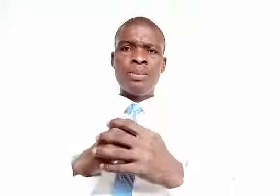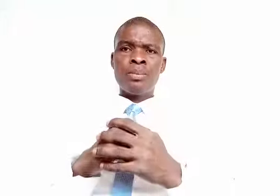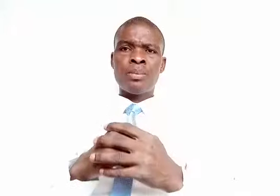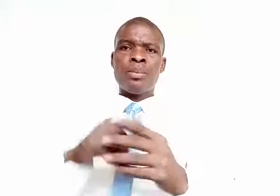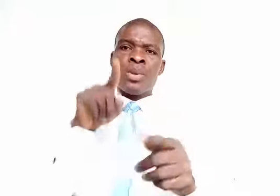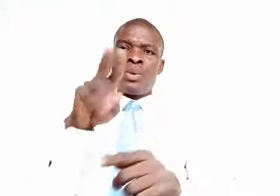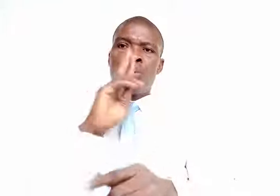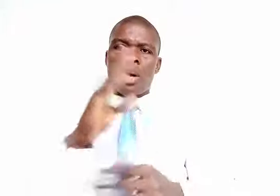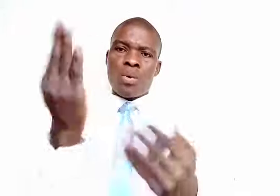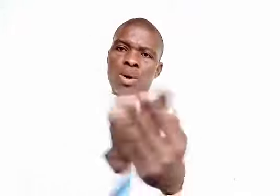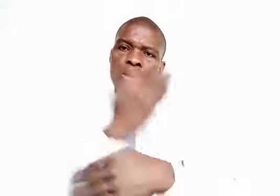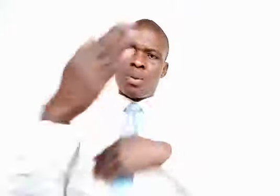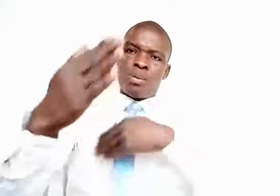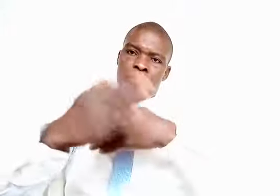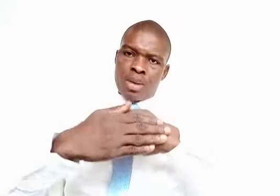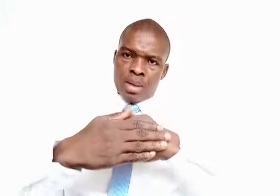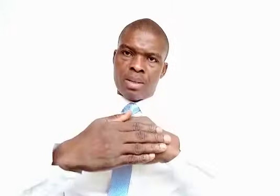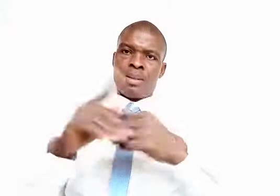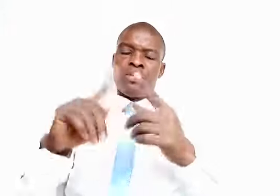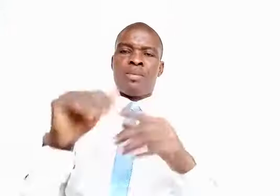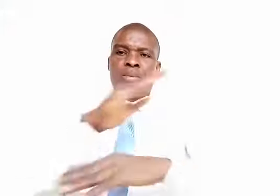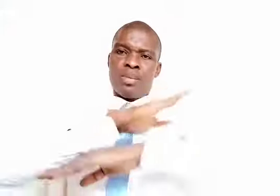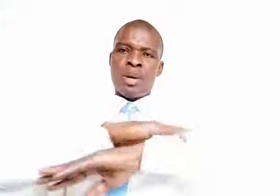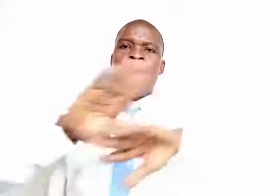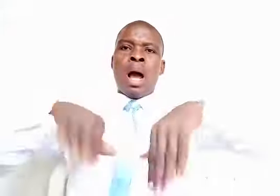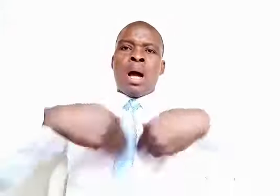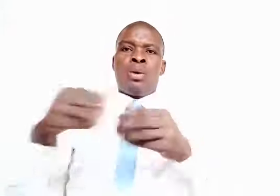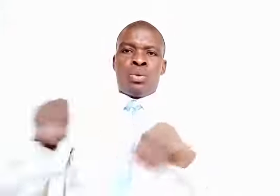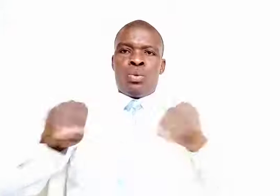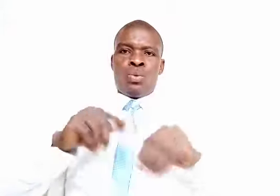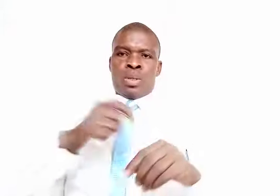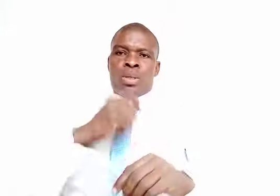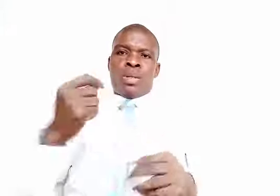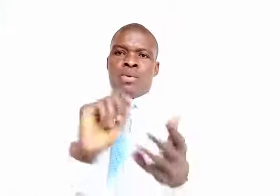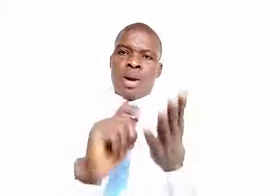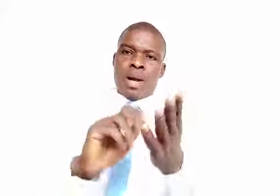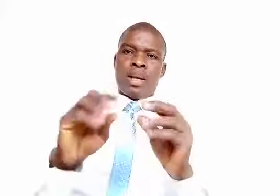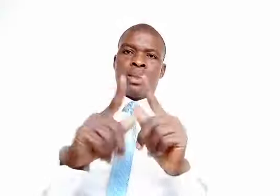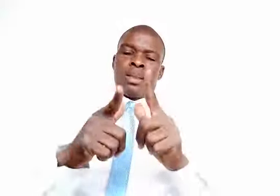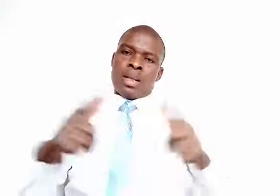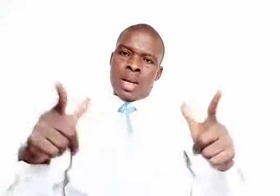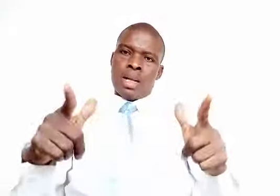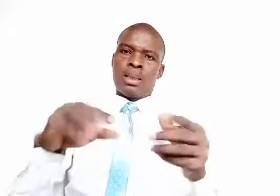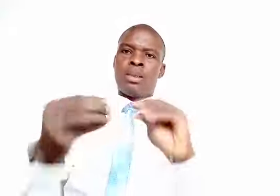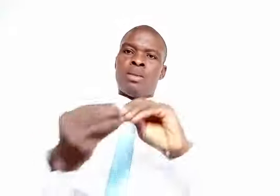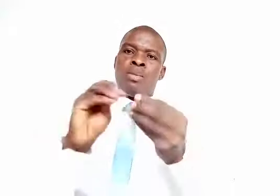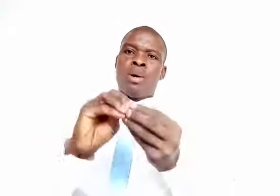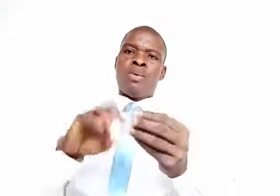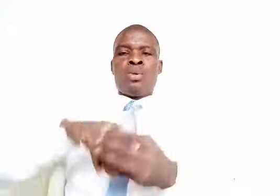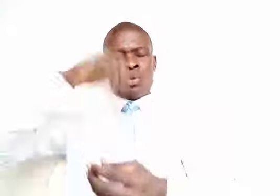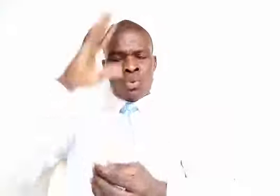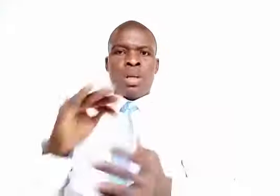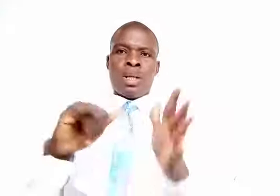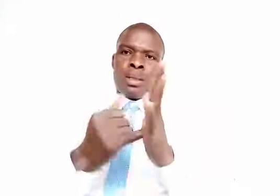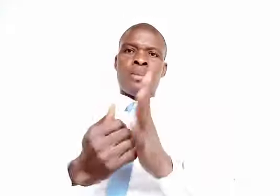You are welcome back from that short break. How do we read and write large numbers? We want to learn this now. Reading and writing